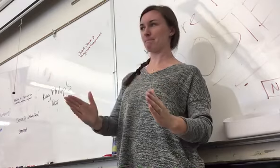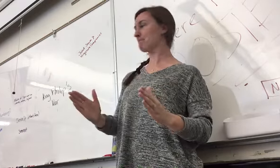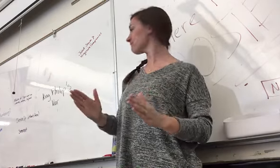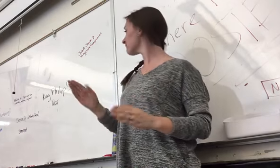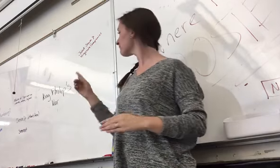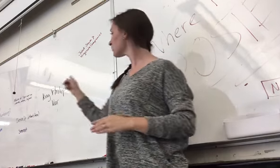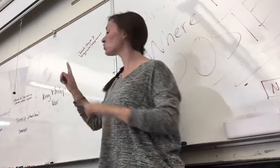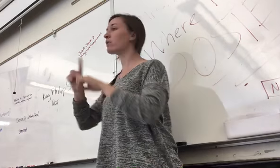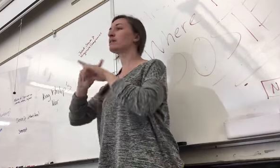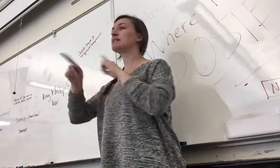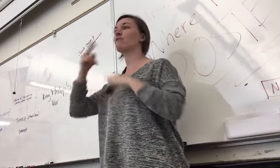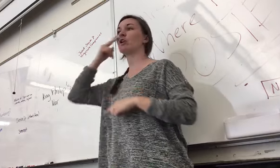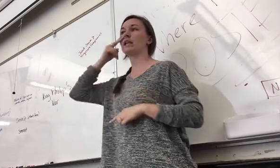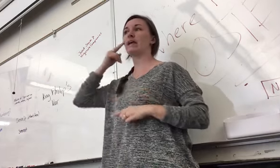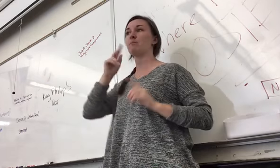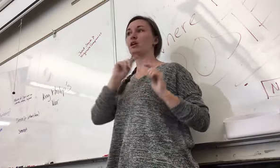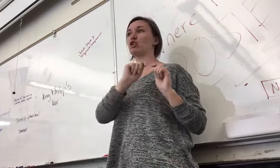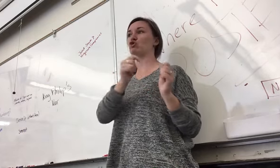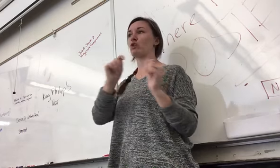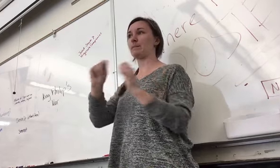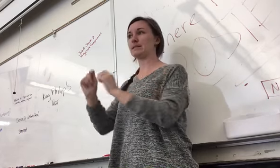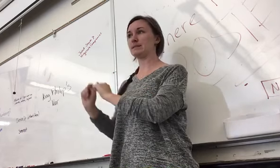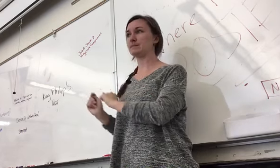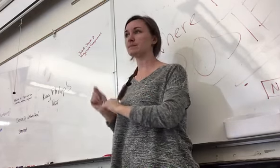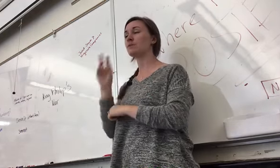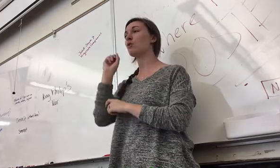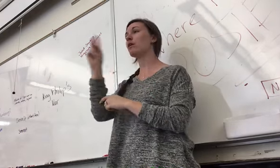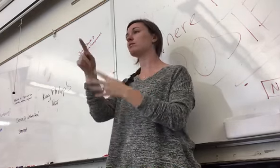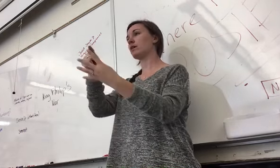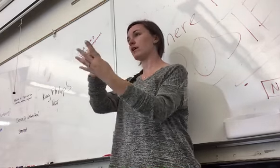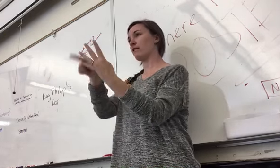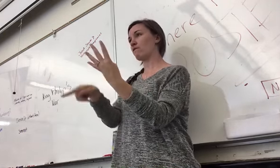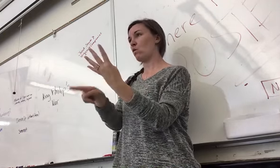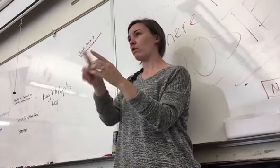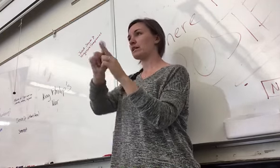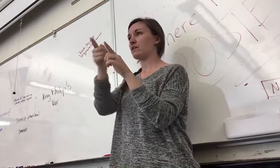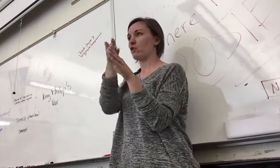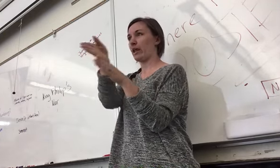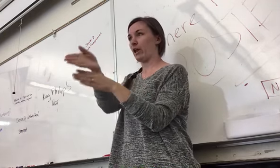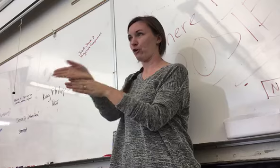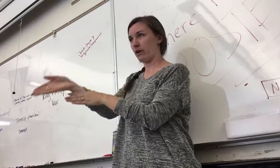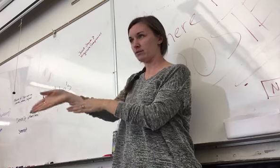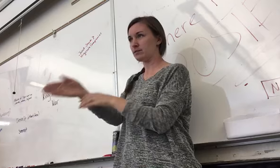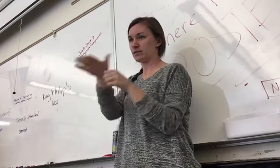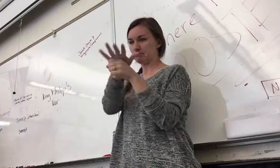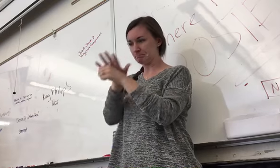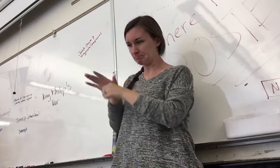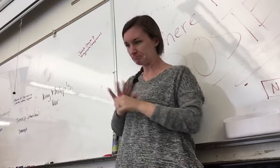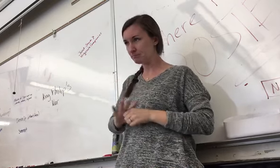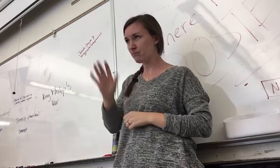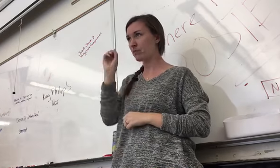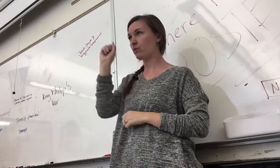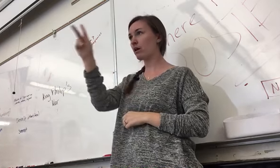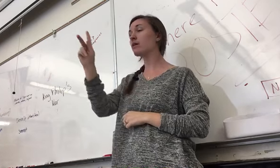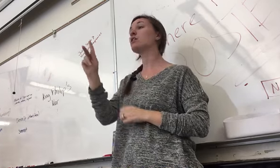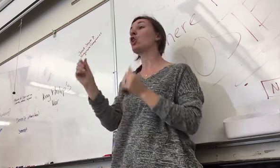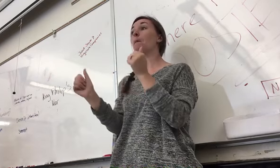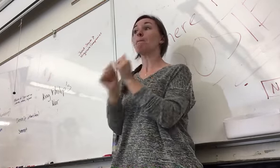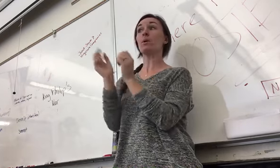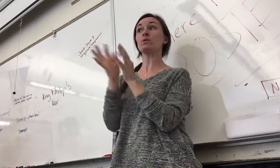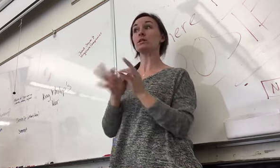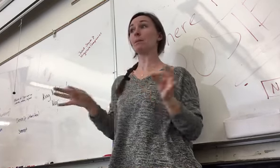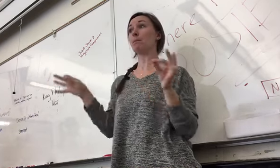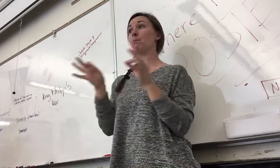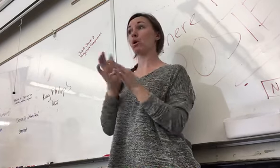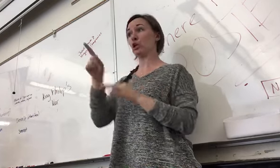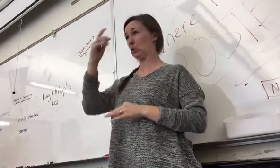Native American tribes. So these are 4 different areas of the Native American tribes. The most important ones